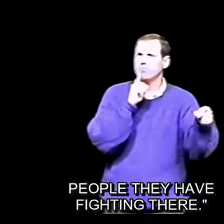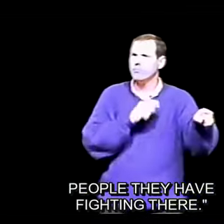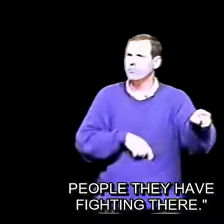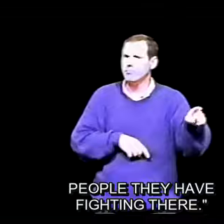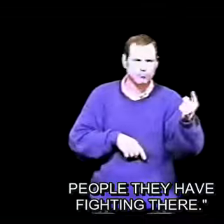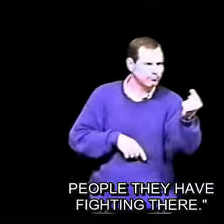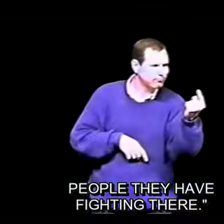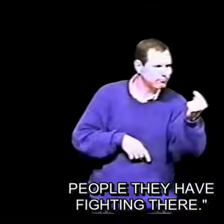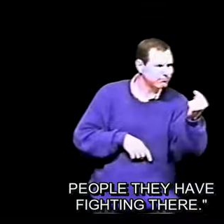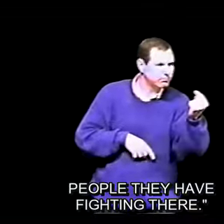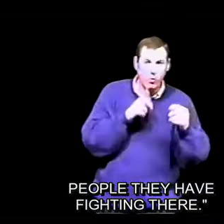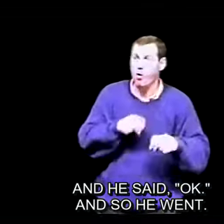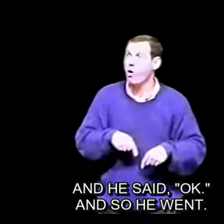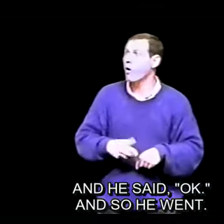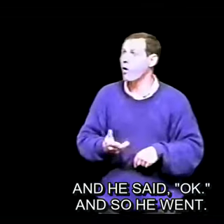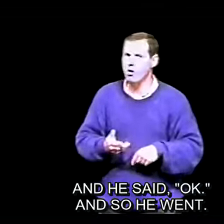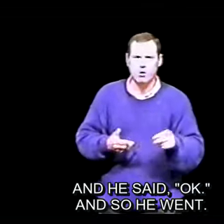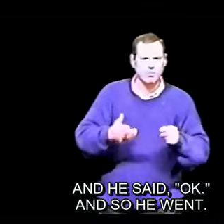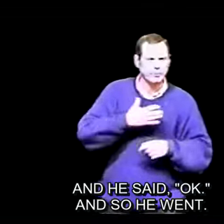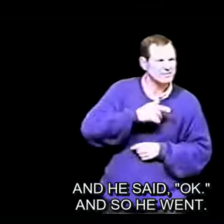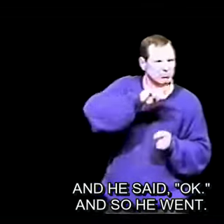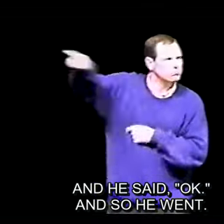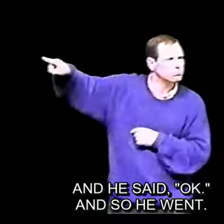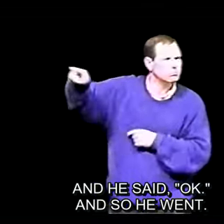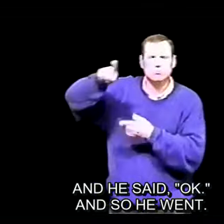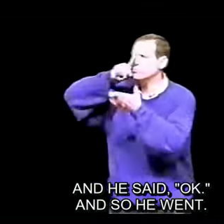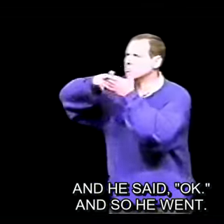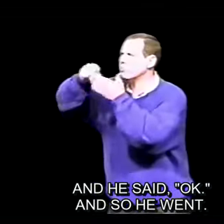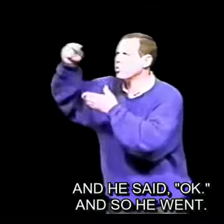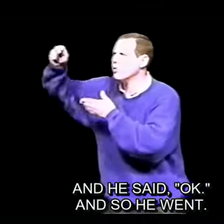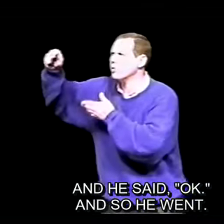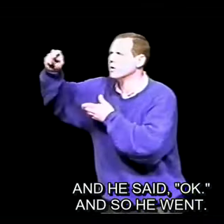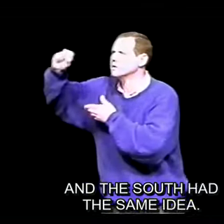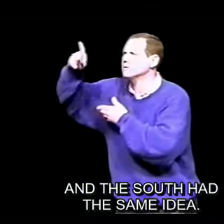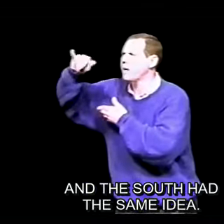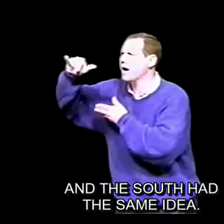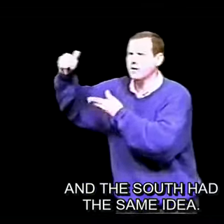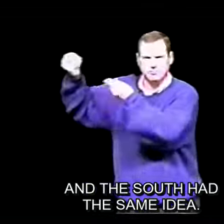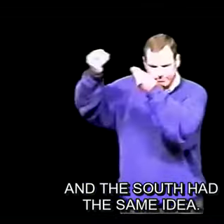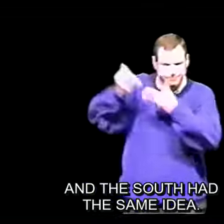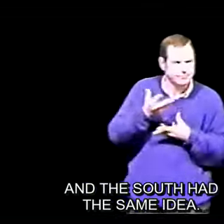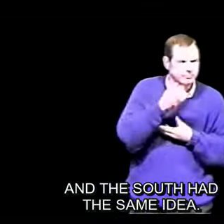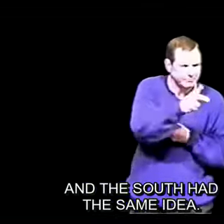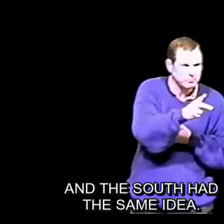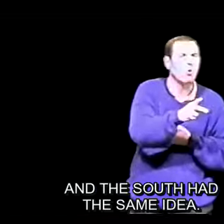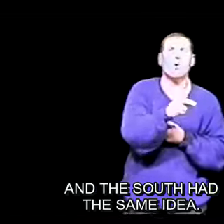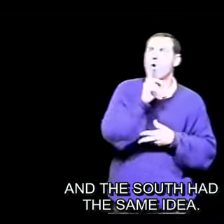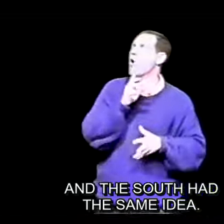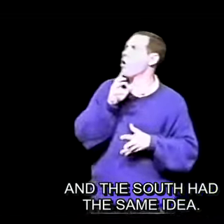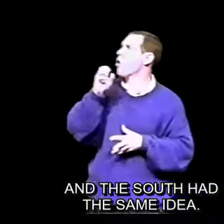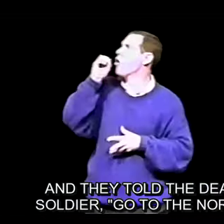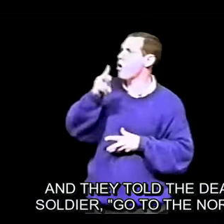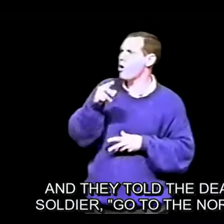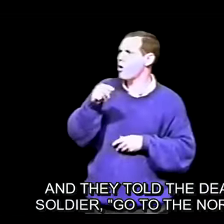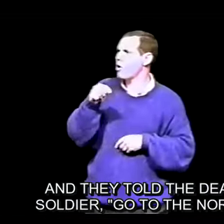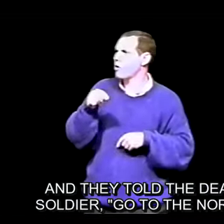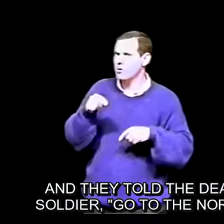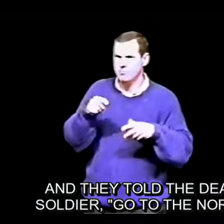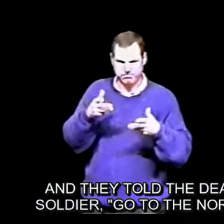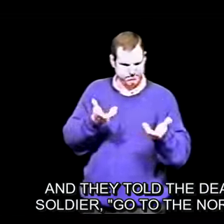said, okay. And so he went. And the South had the same idea. And they told the deaf soldier, go to the North and find